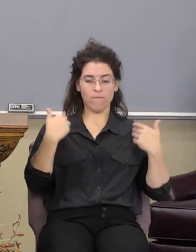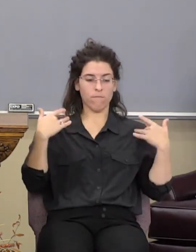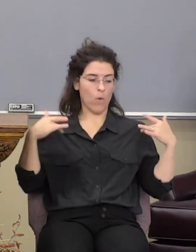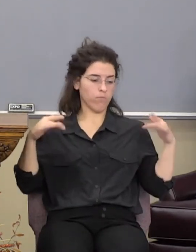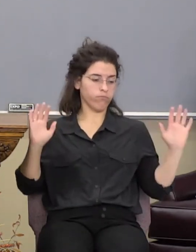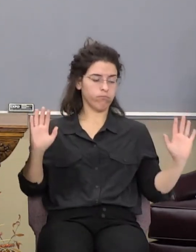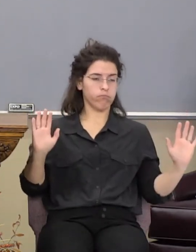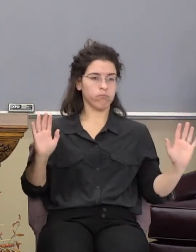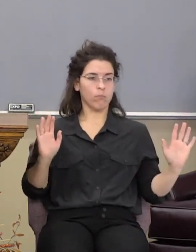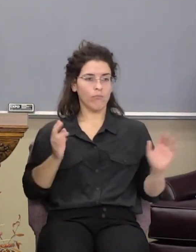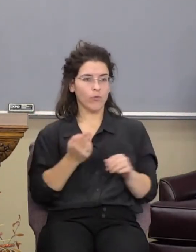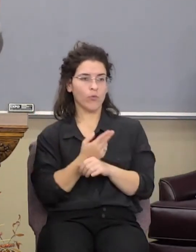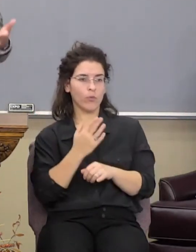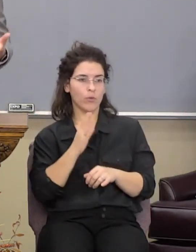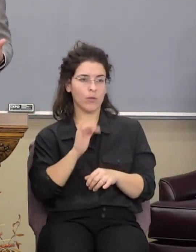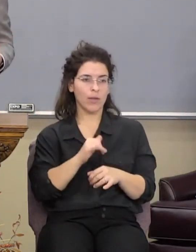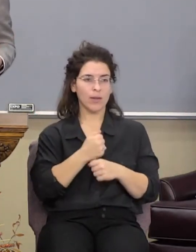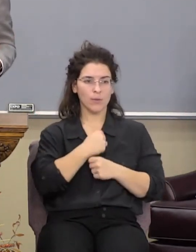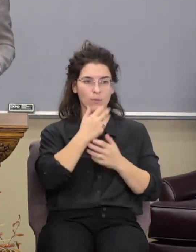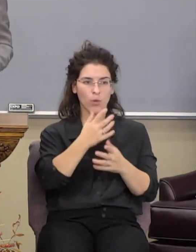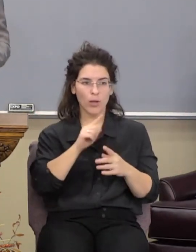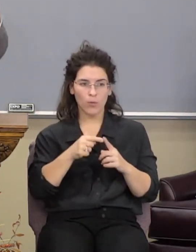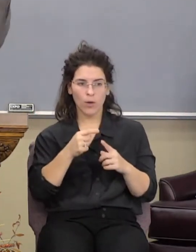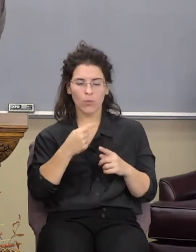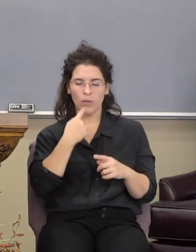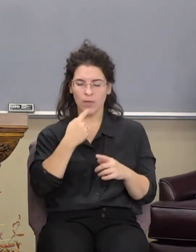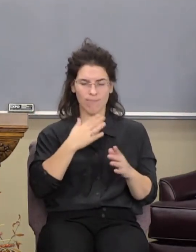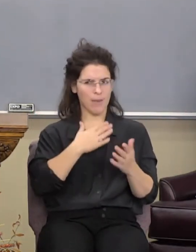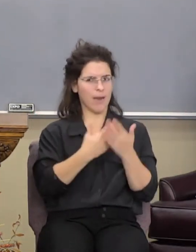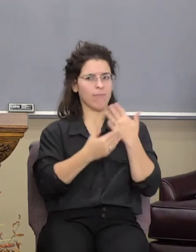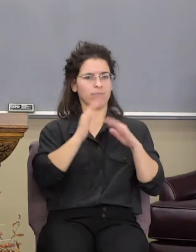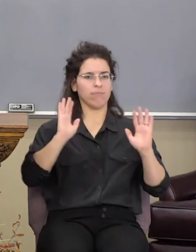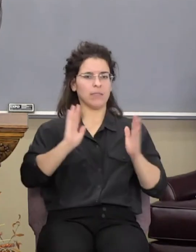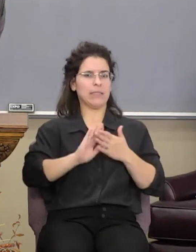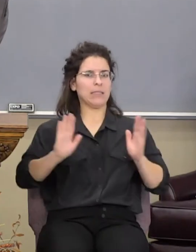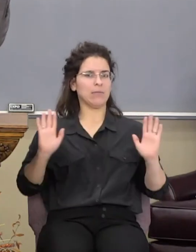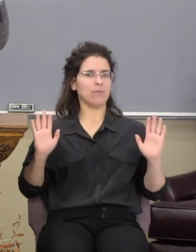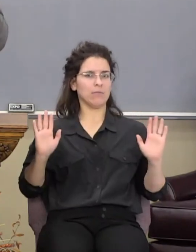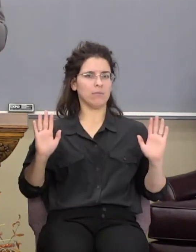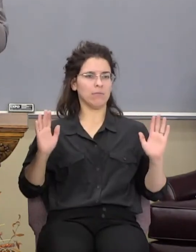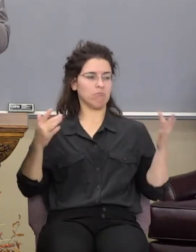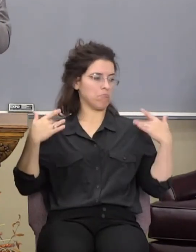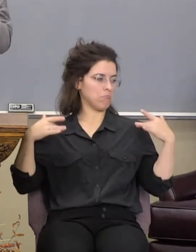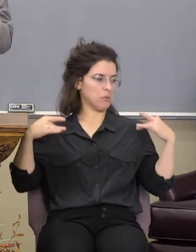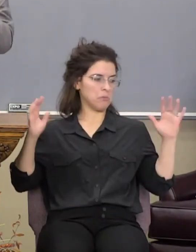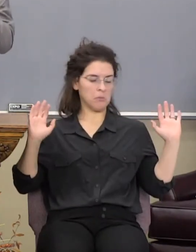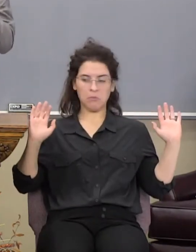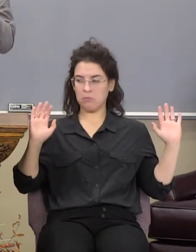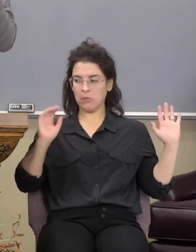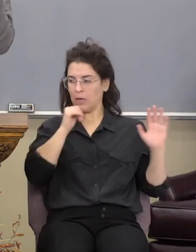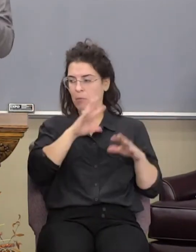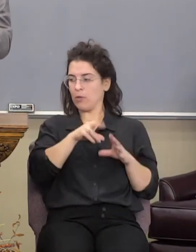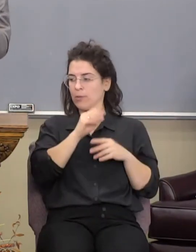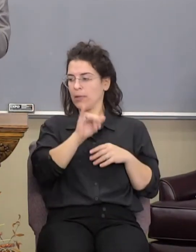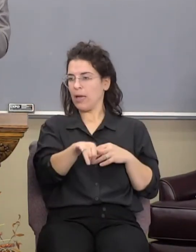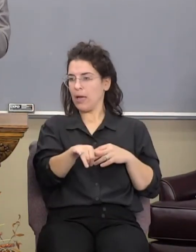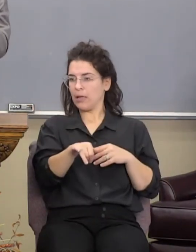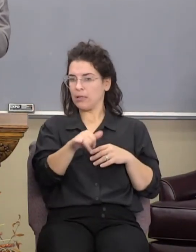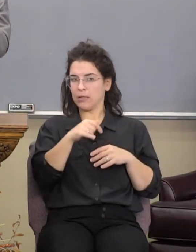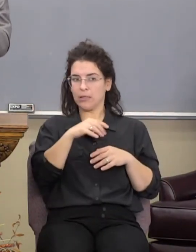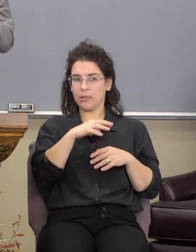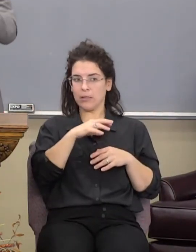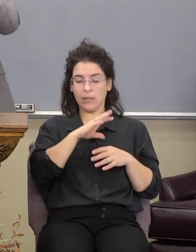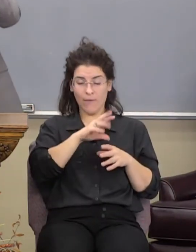You know when we use that expression, what do we mean when we say, hey, my hands are clean? I didn't participate. I'm not